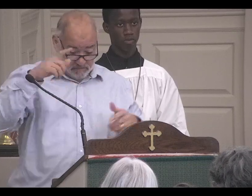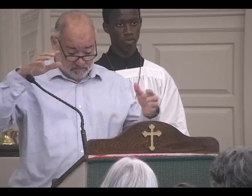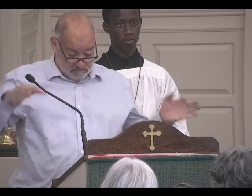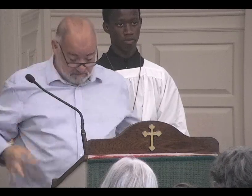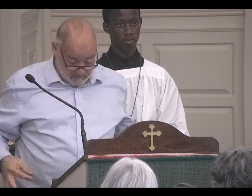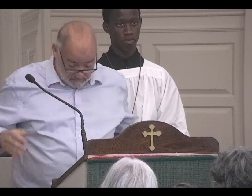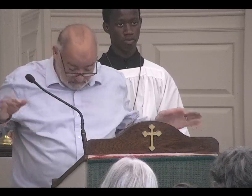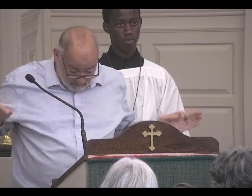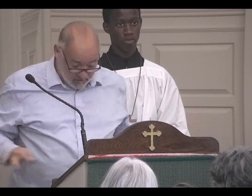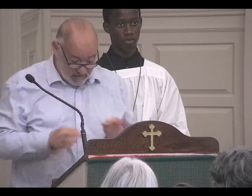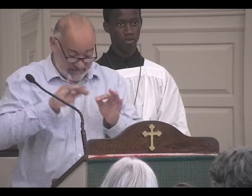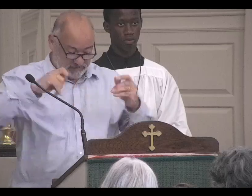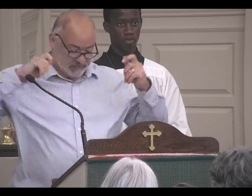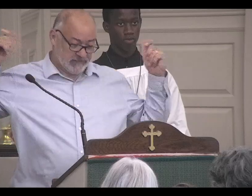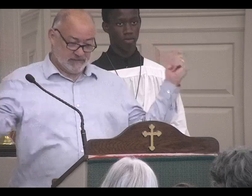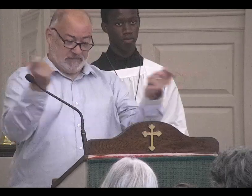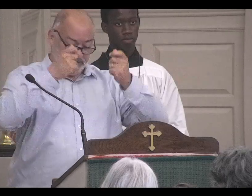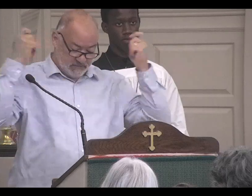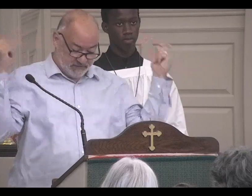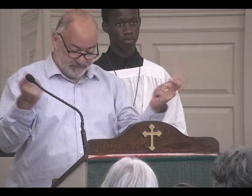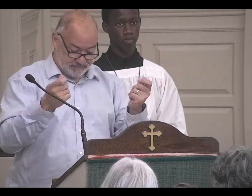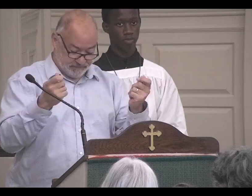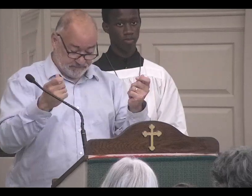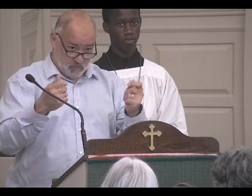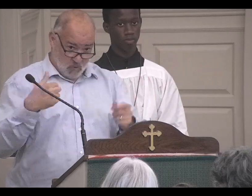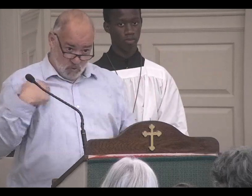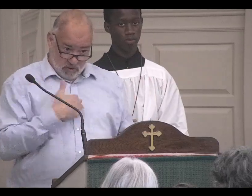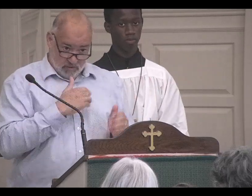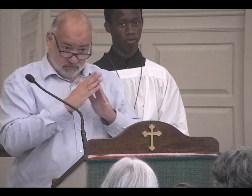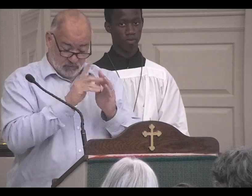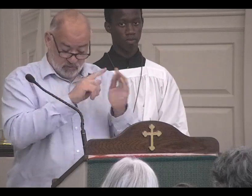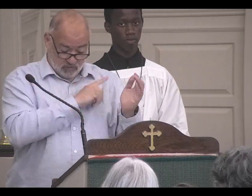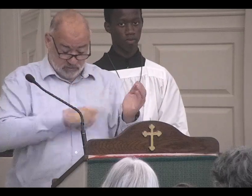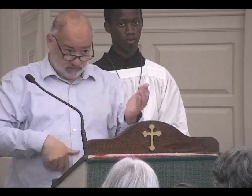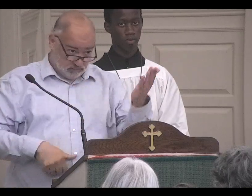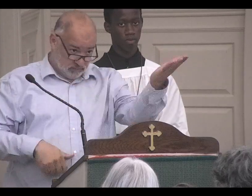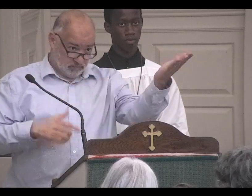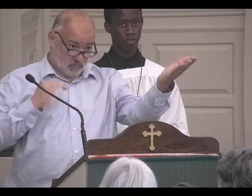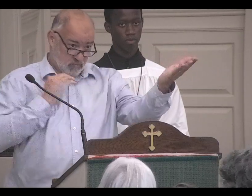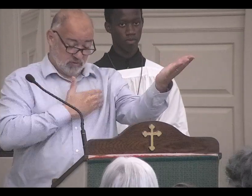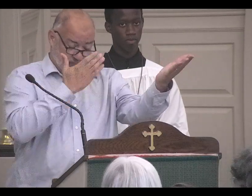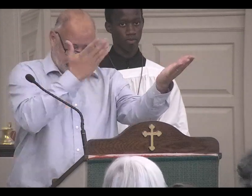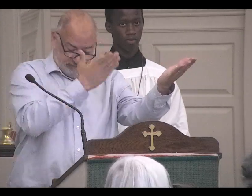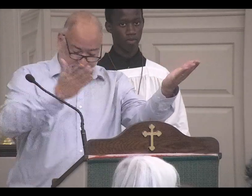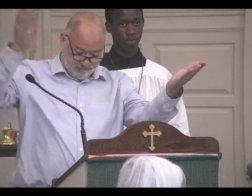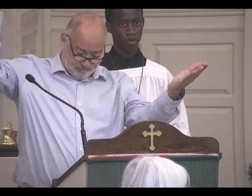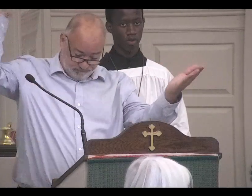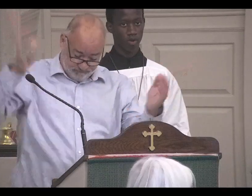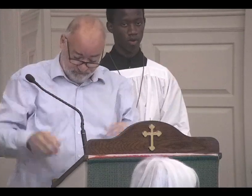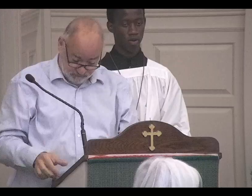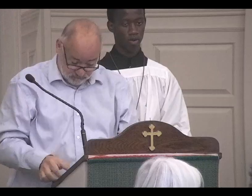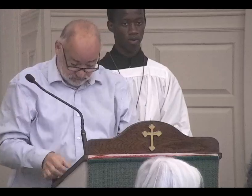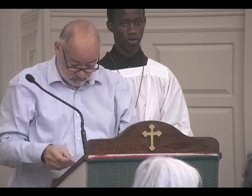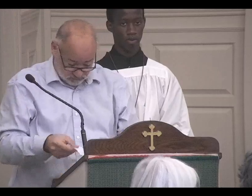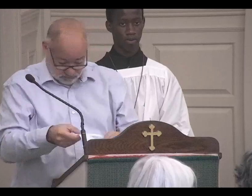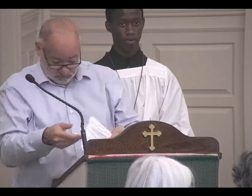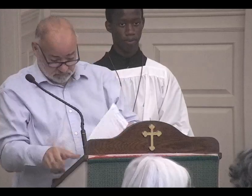Fernandez, for whom this Mass is being celebrated. We pray to the Lord. Lord, hear our prayer.